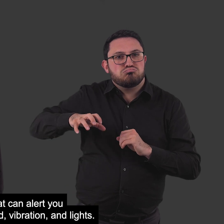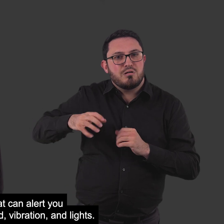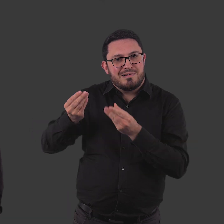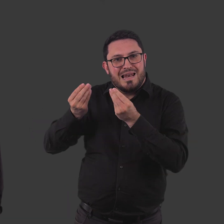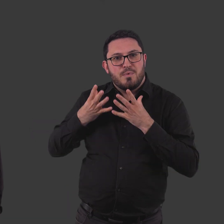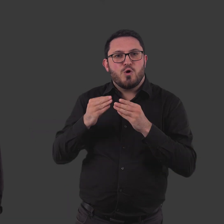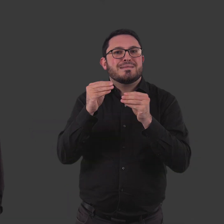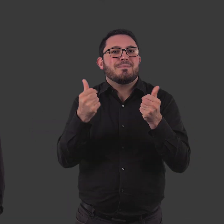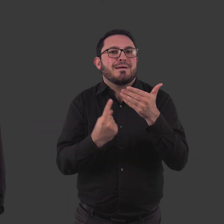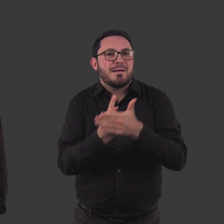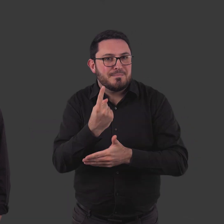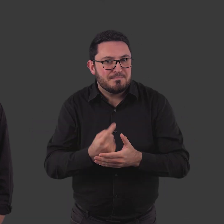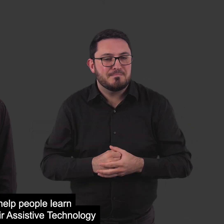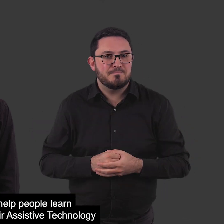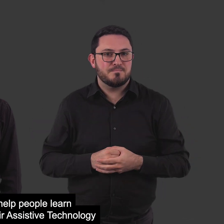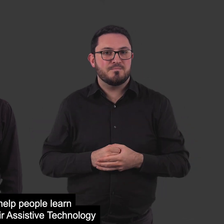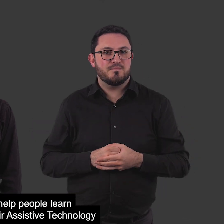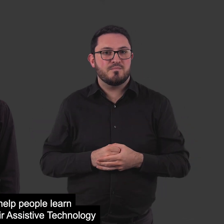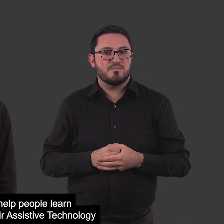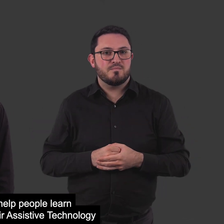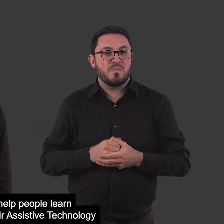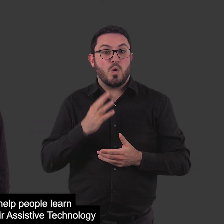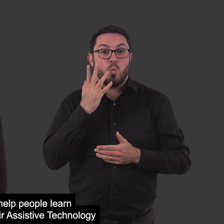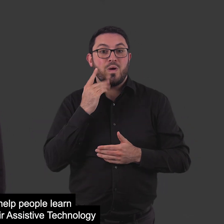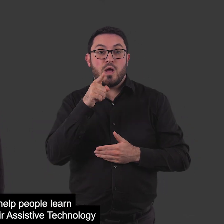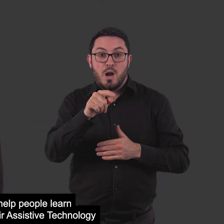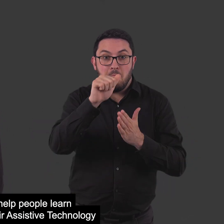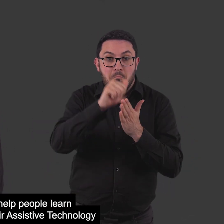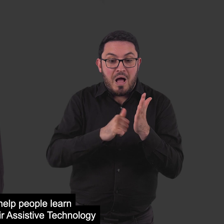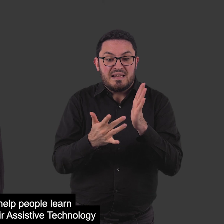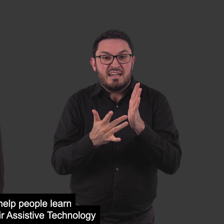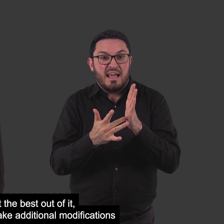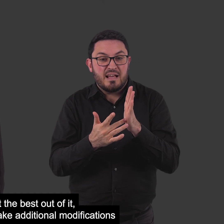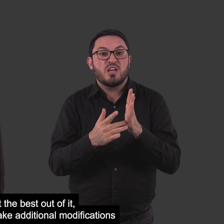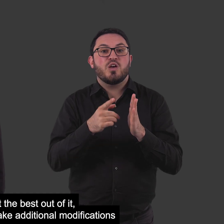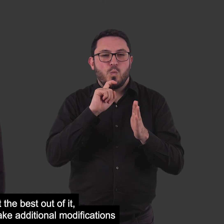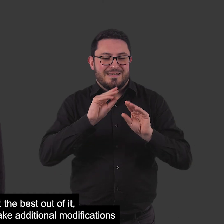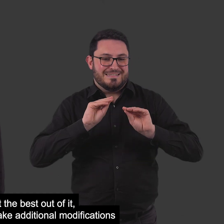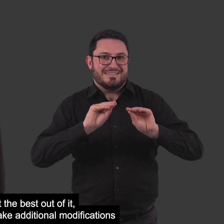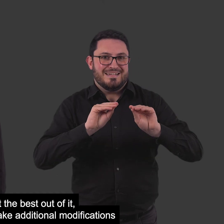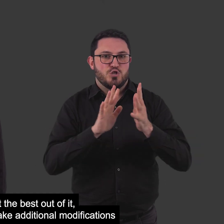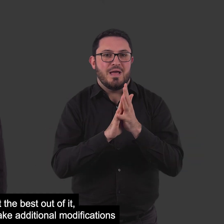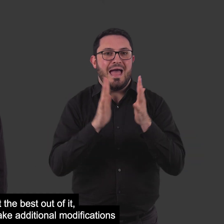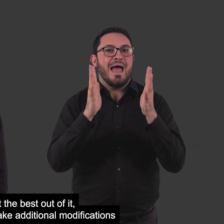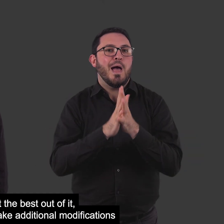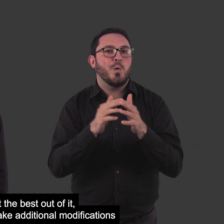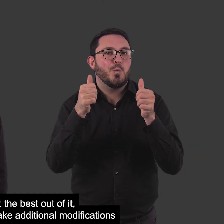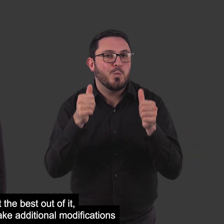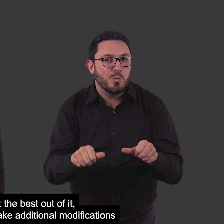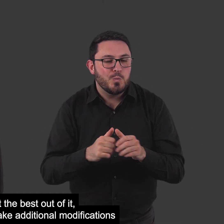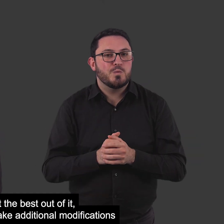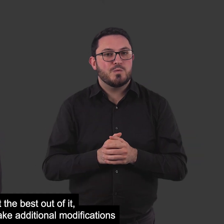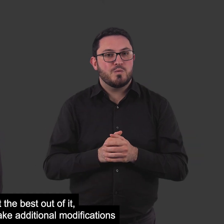and lights. We help people learn to use their assistive technology to get the best out of it, and we can